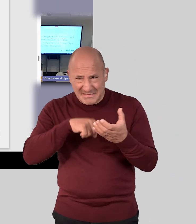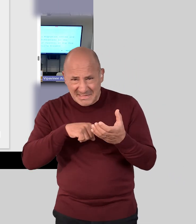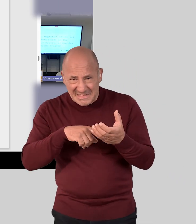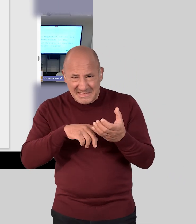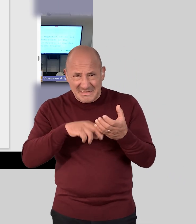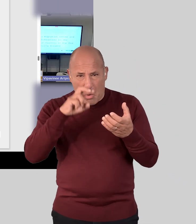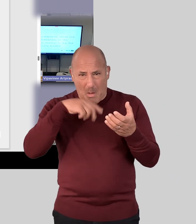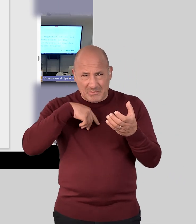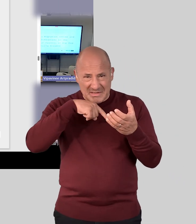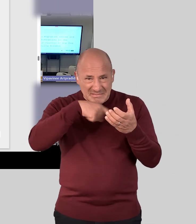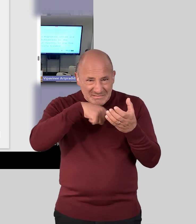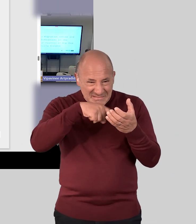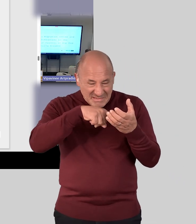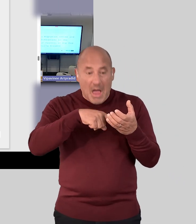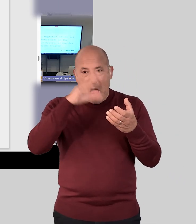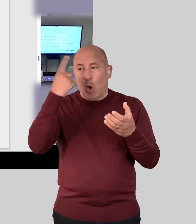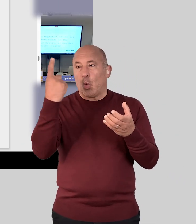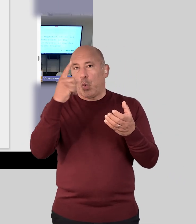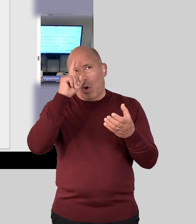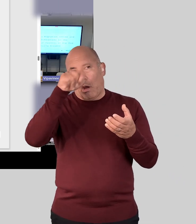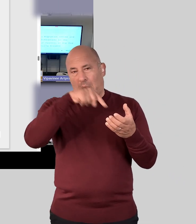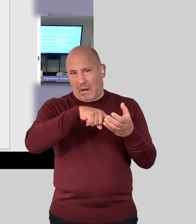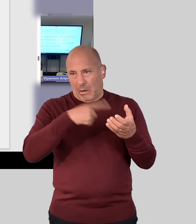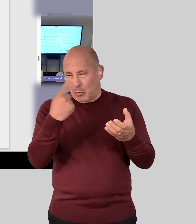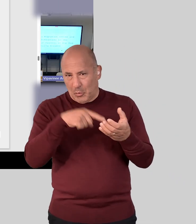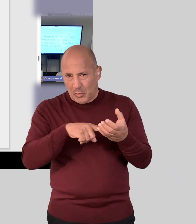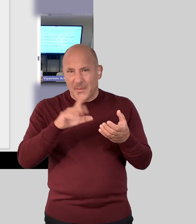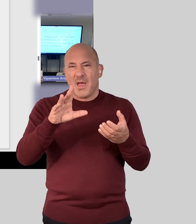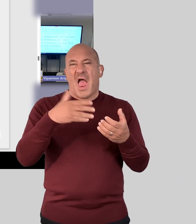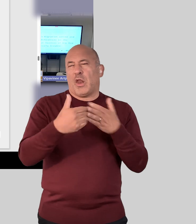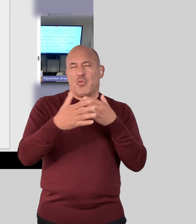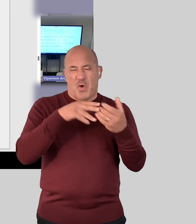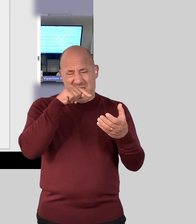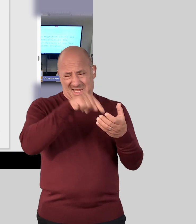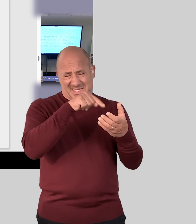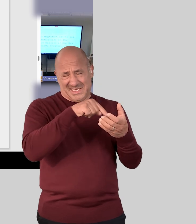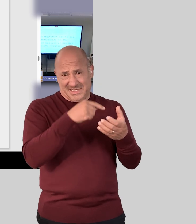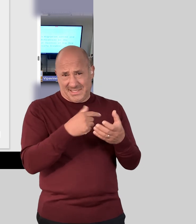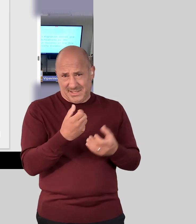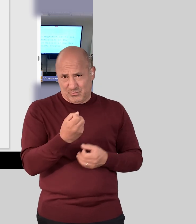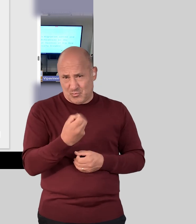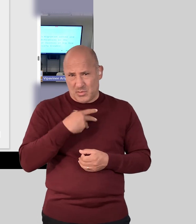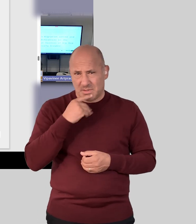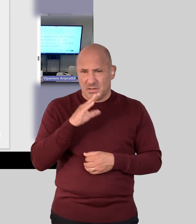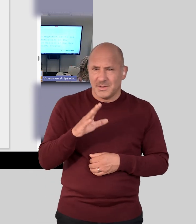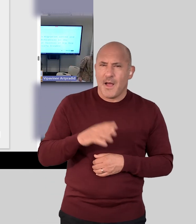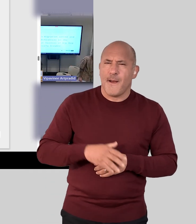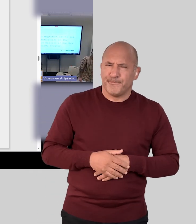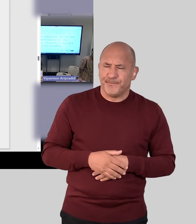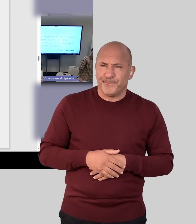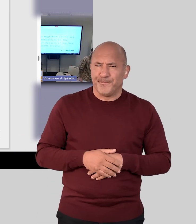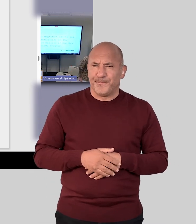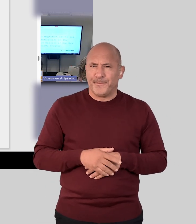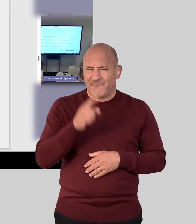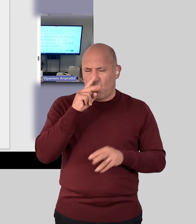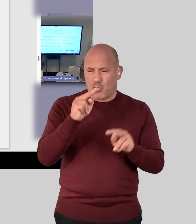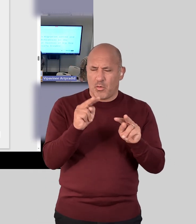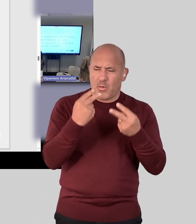the end I'll be able to take a look. Right. But anyway, she just said, now when we're